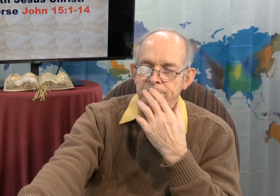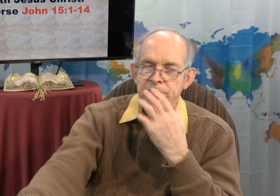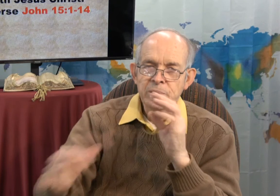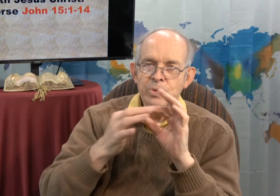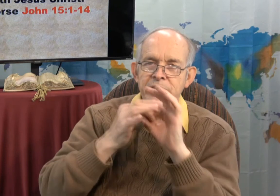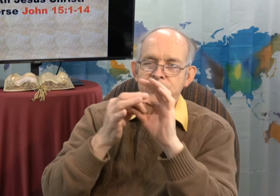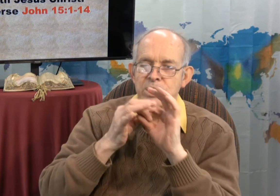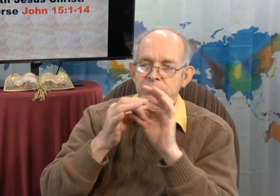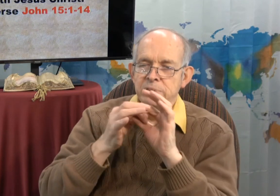It is the